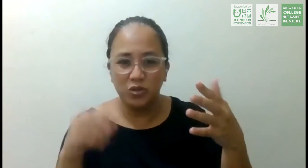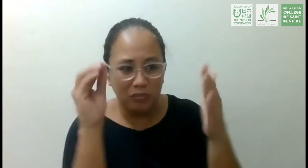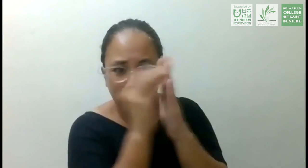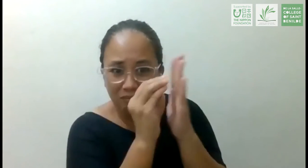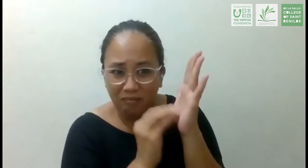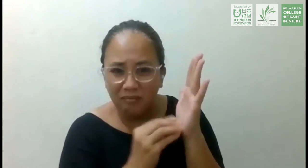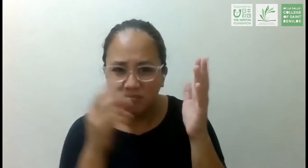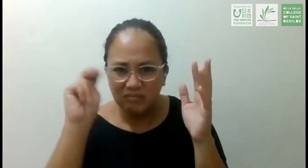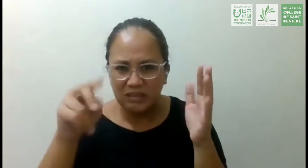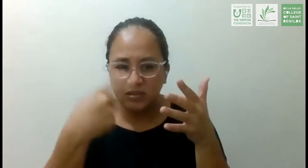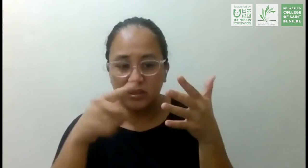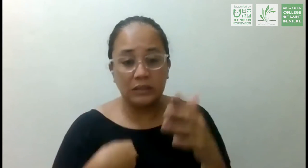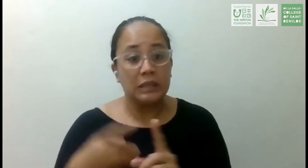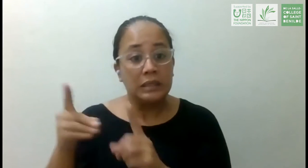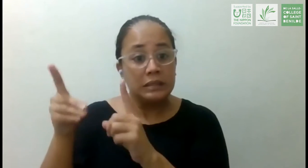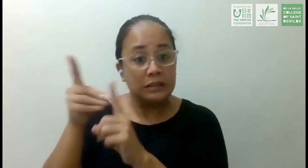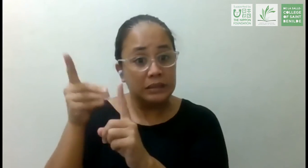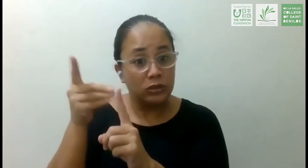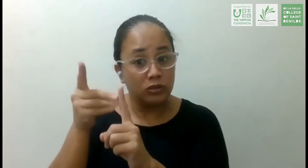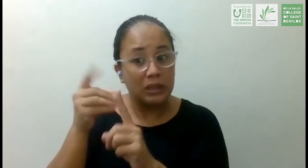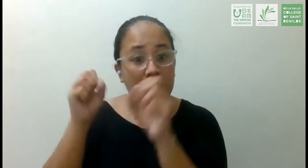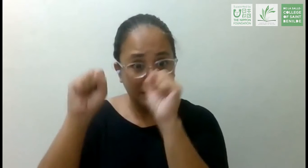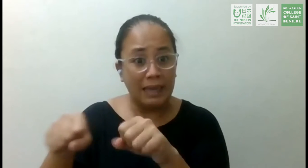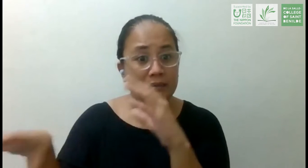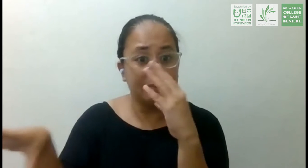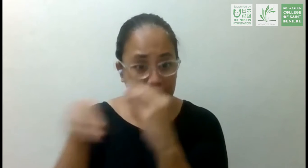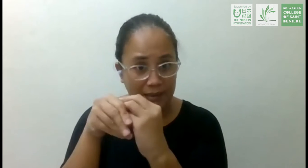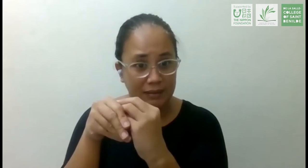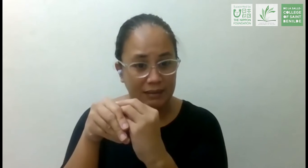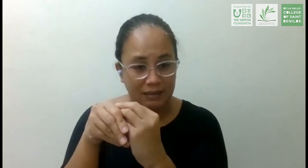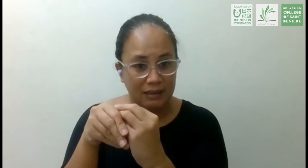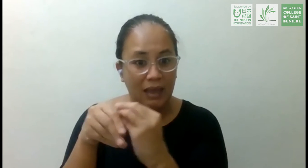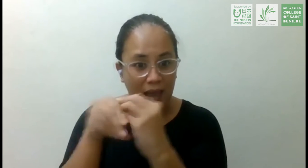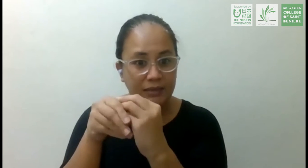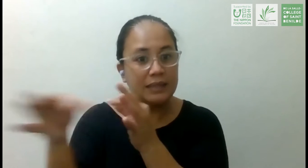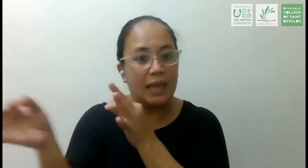And in the dictionary, we can include some additional explanation.